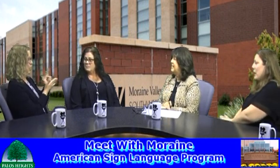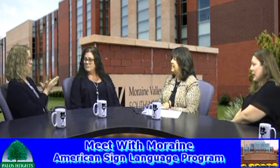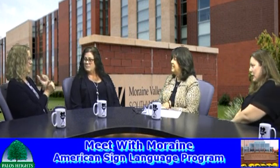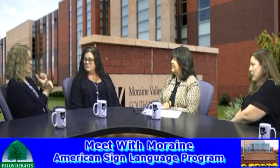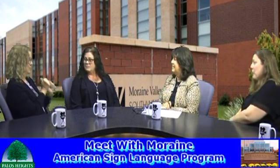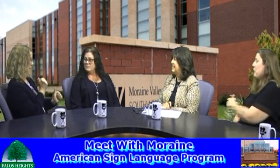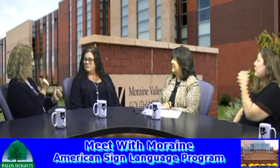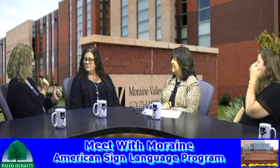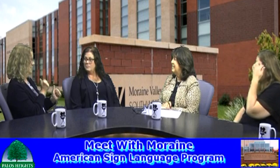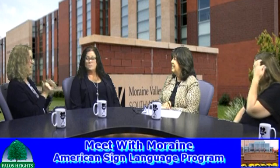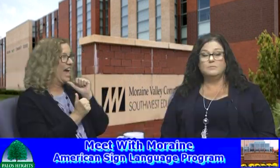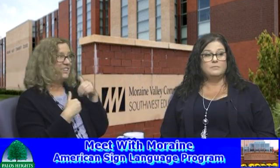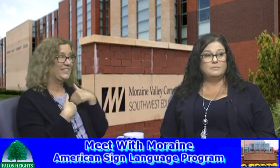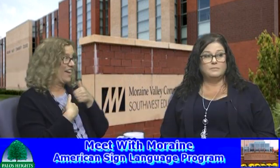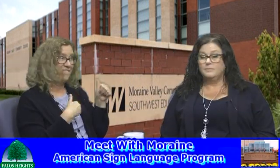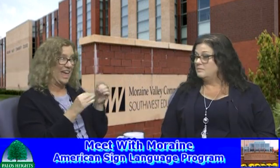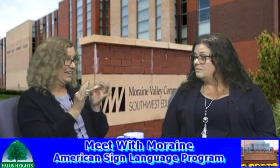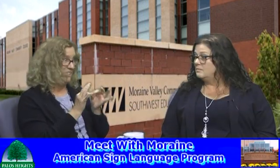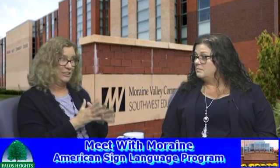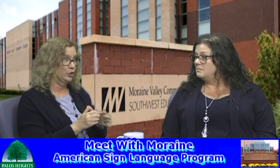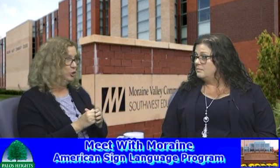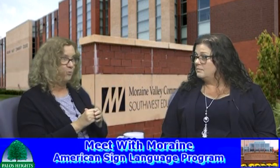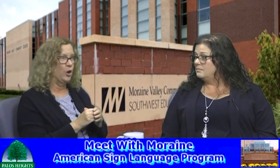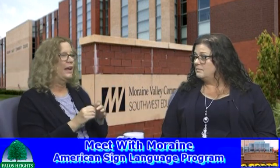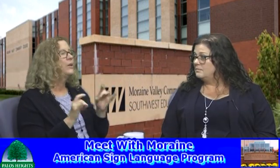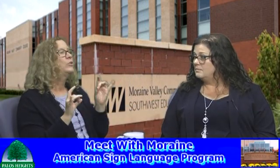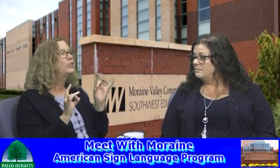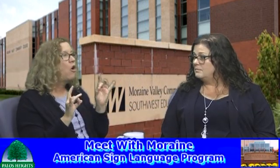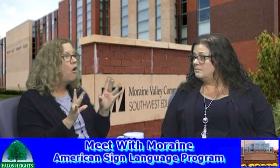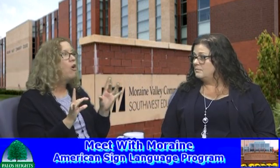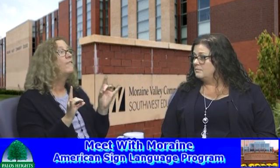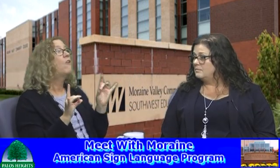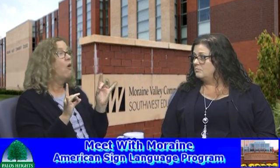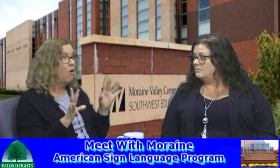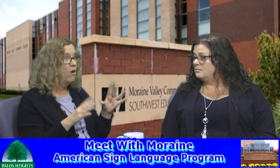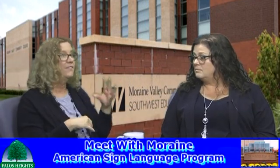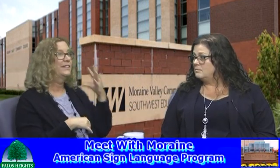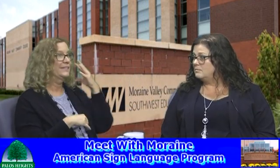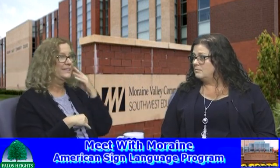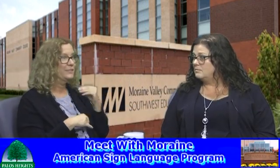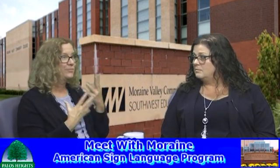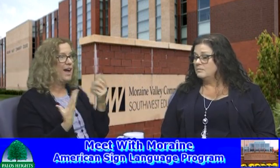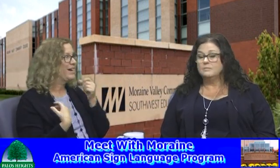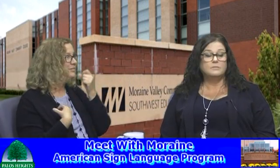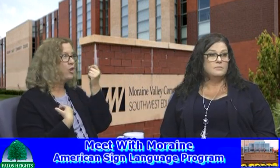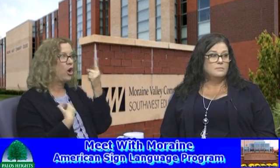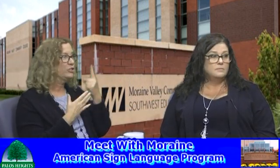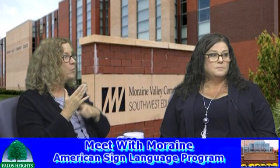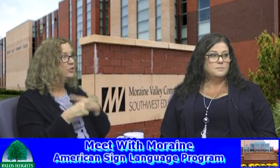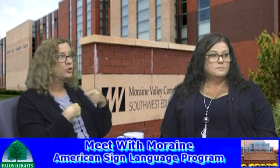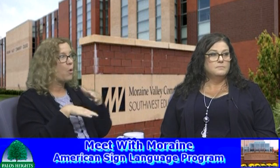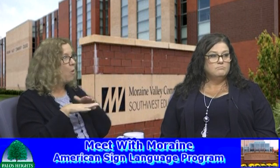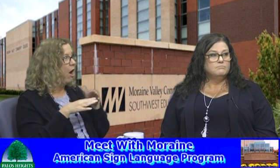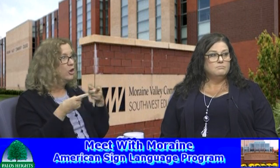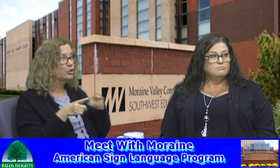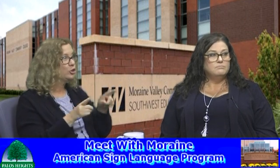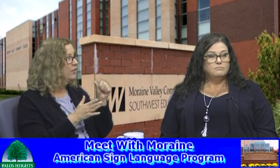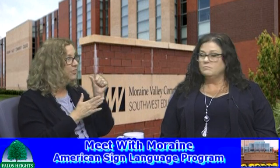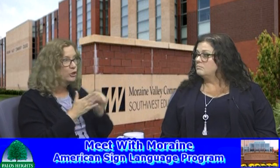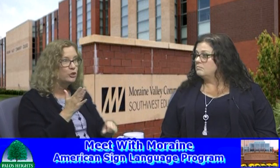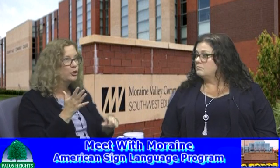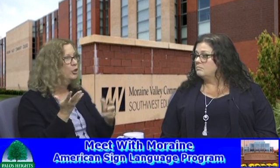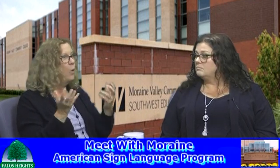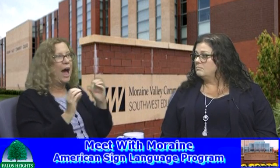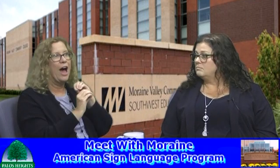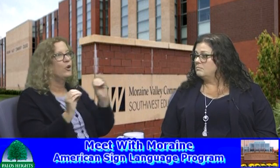surgery, before the ADA was passed. So at that time, they were not mandated to provide interpreters. And it was an awful experience for me because